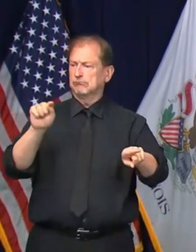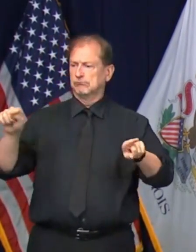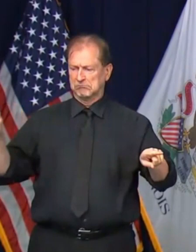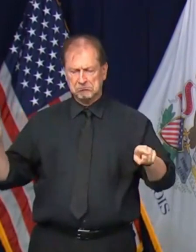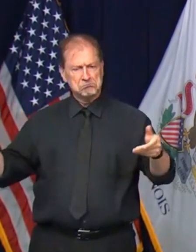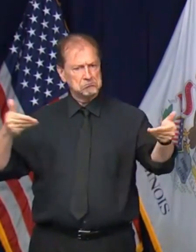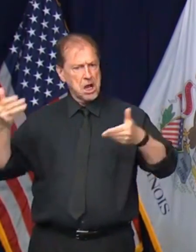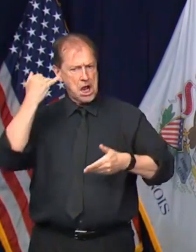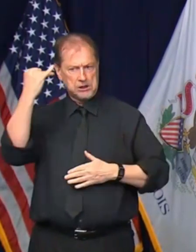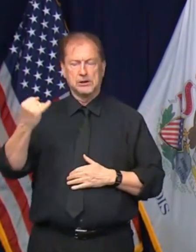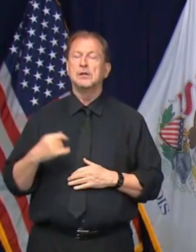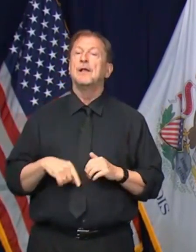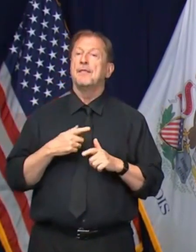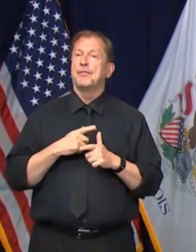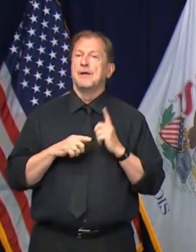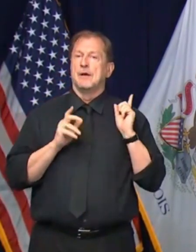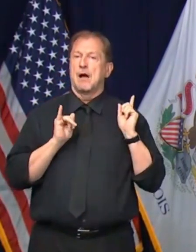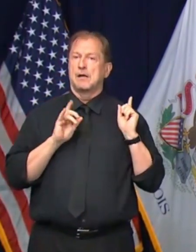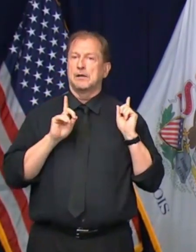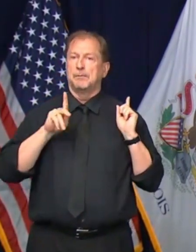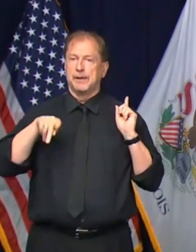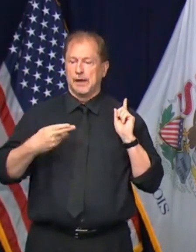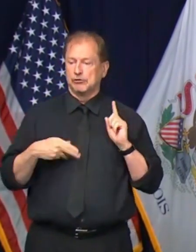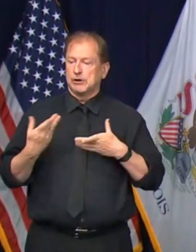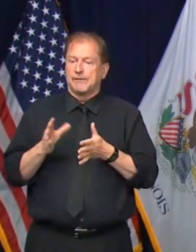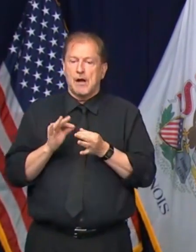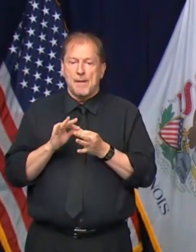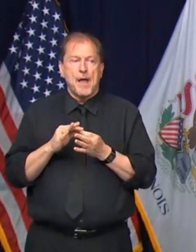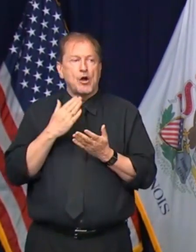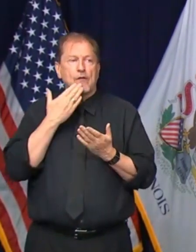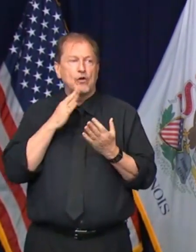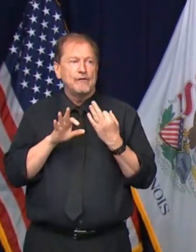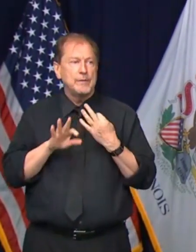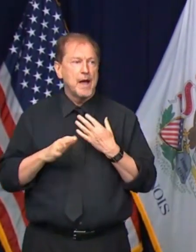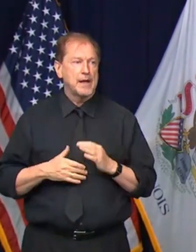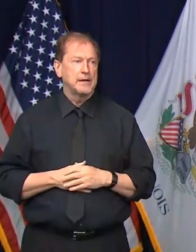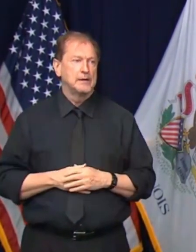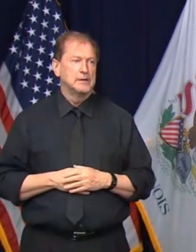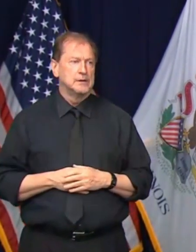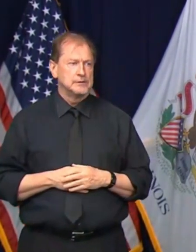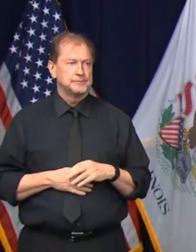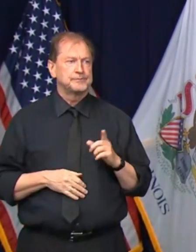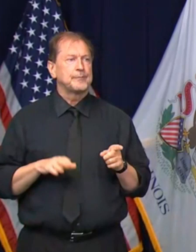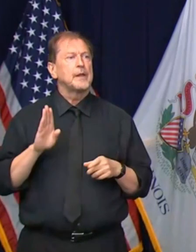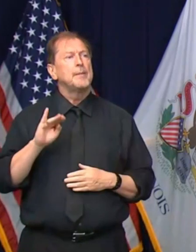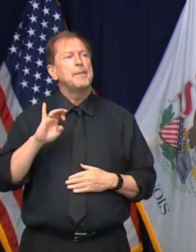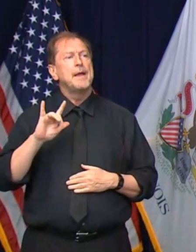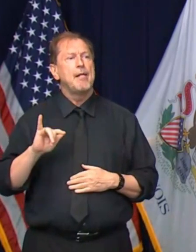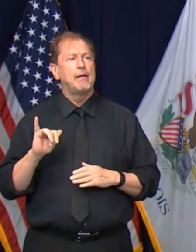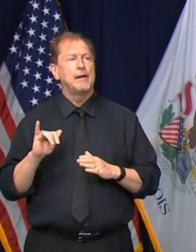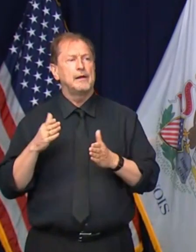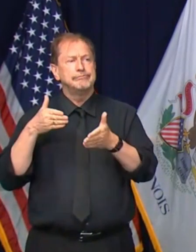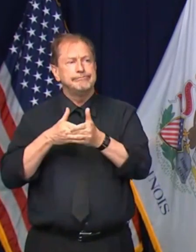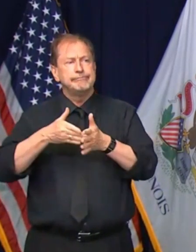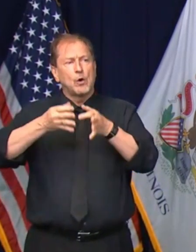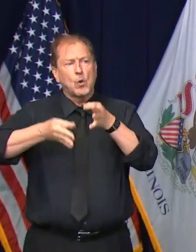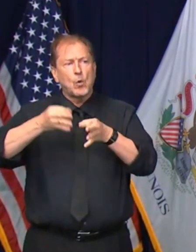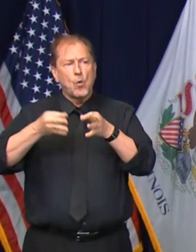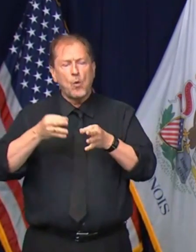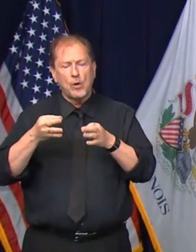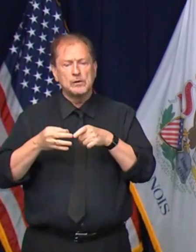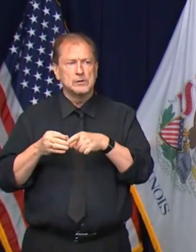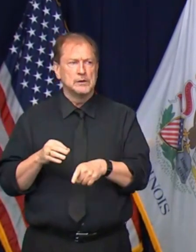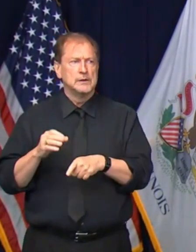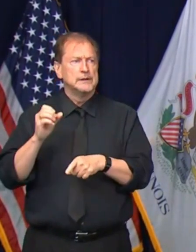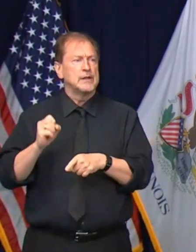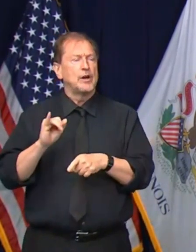that IDPH, guides them in the proper way. Darren Bailey's case was in court downstate. My colleague